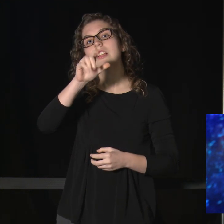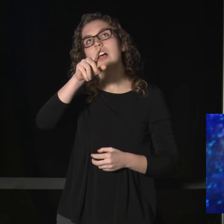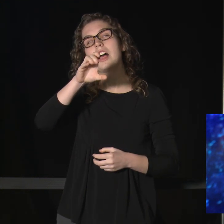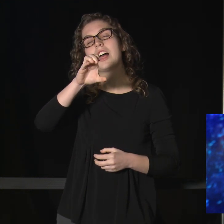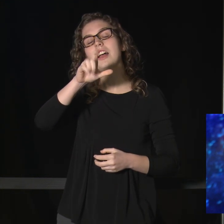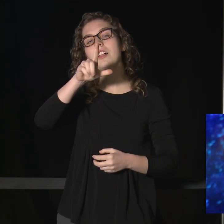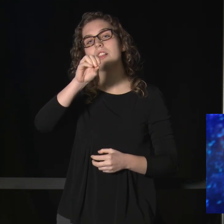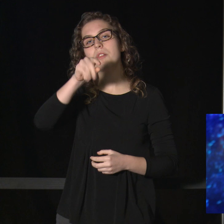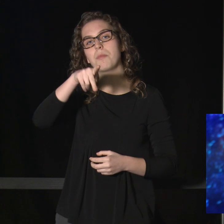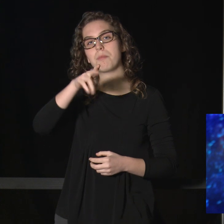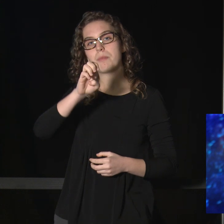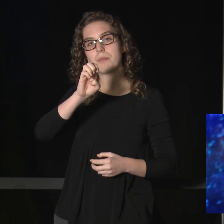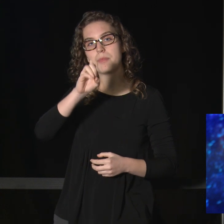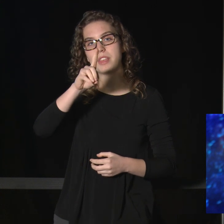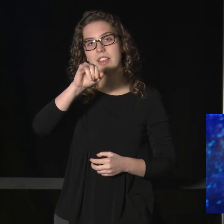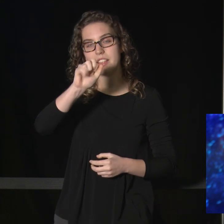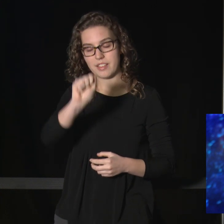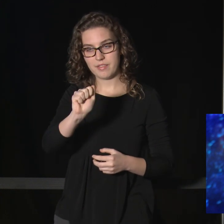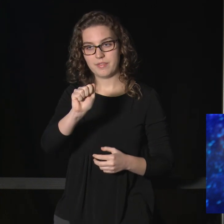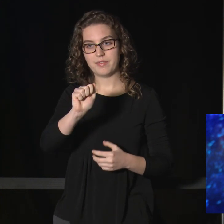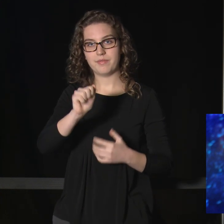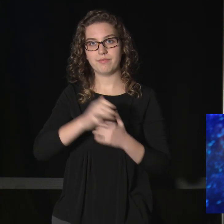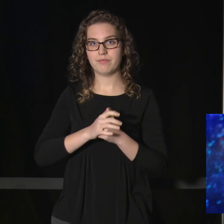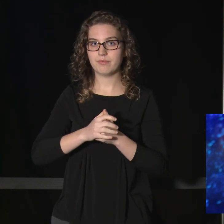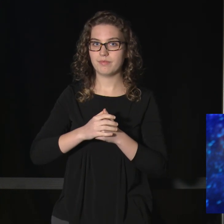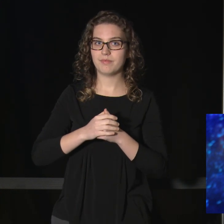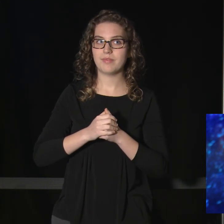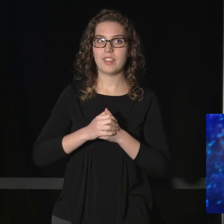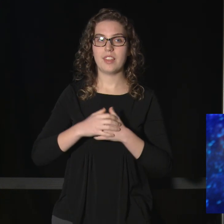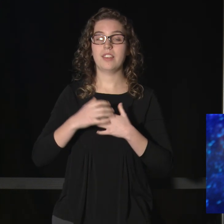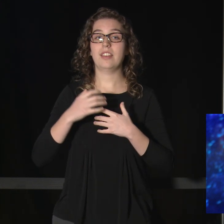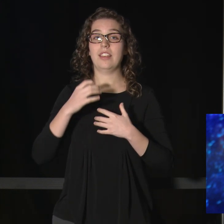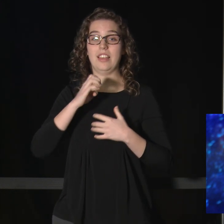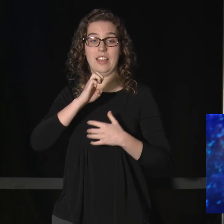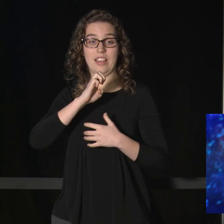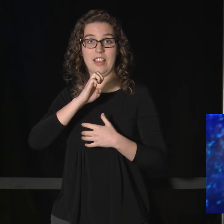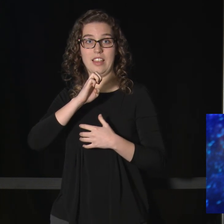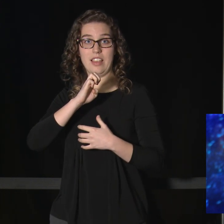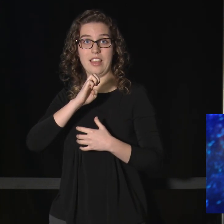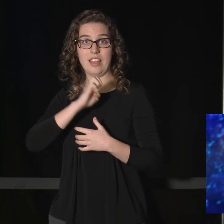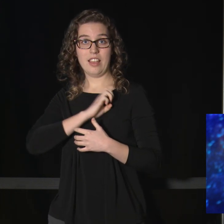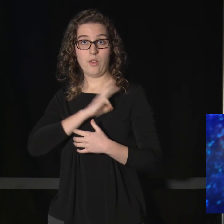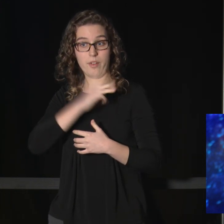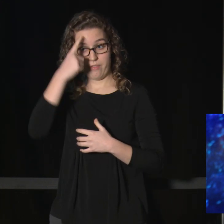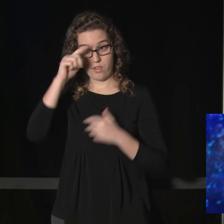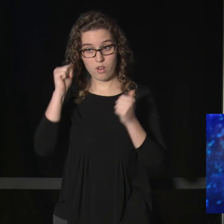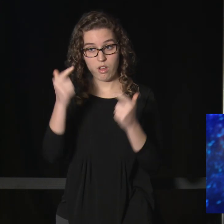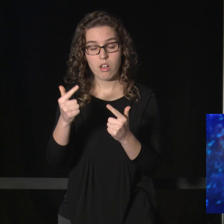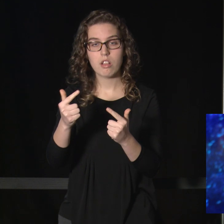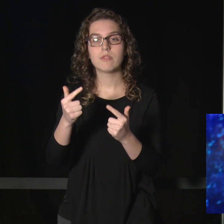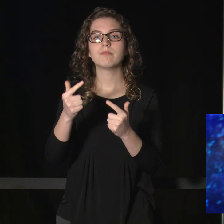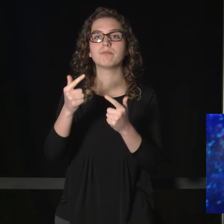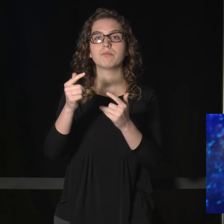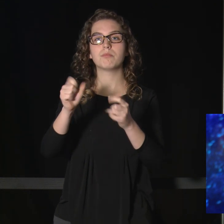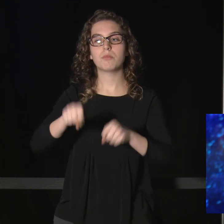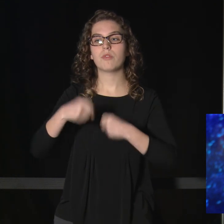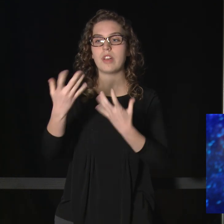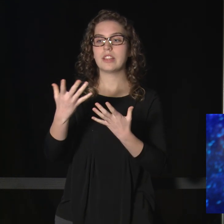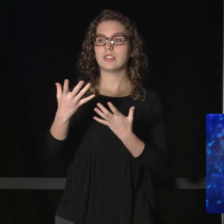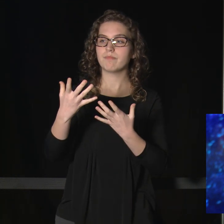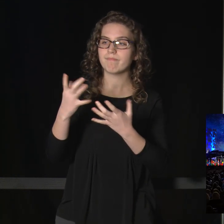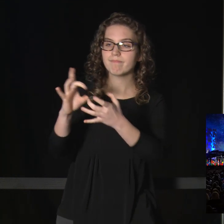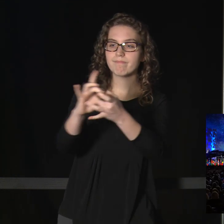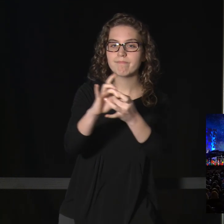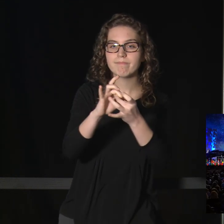and reach at a fraction of the cost. And Ellen for All provides a similarly collaborative platform.